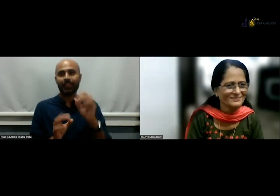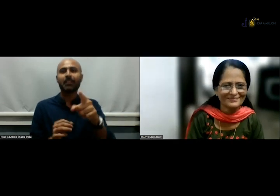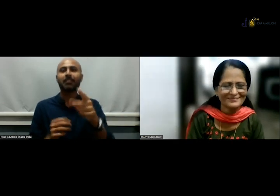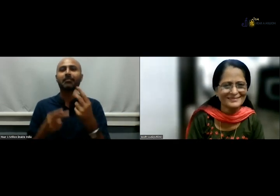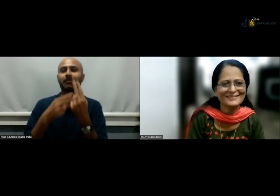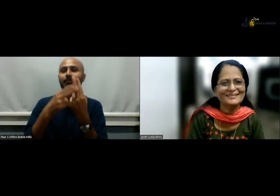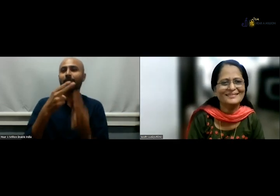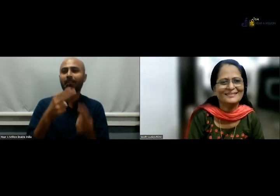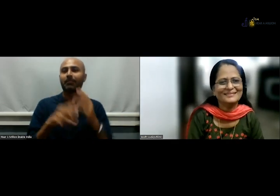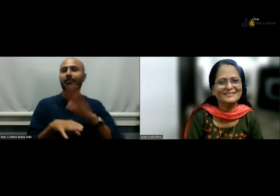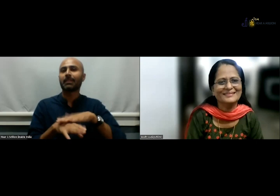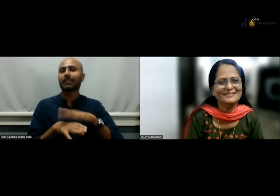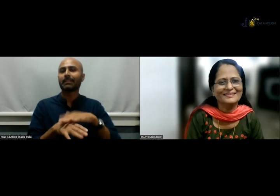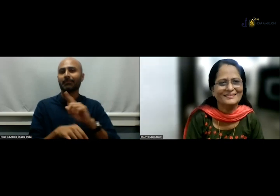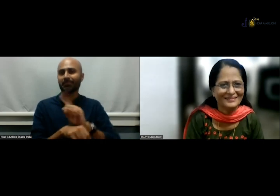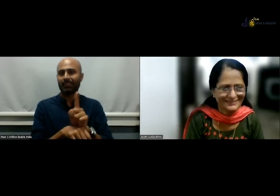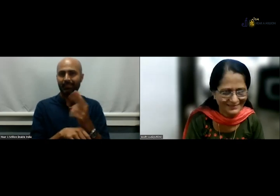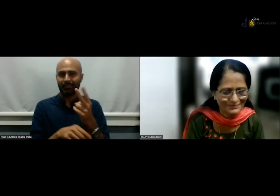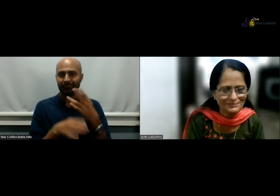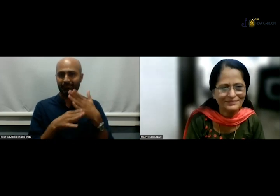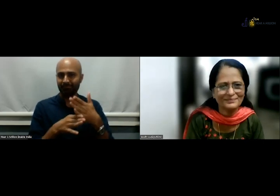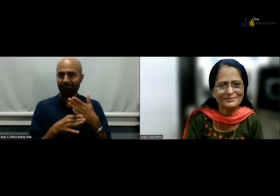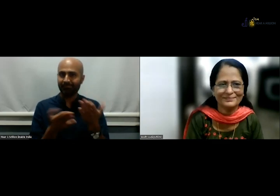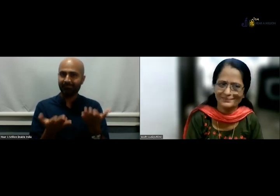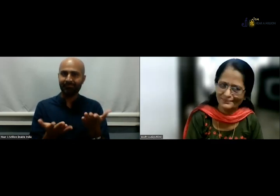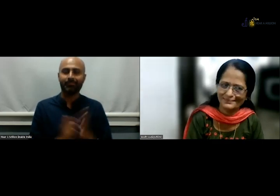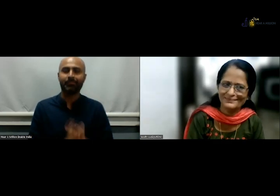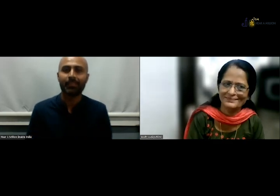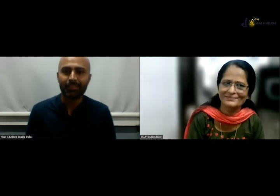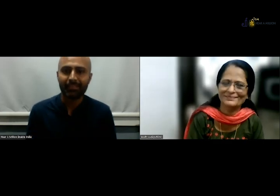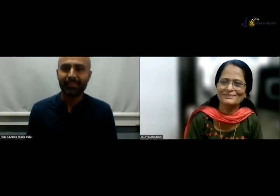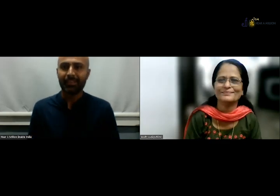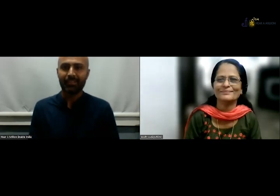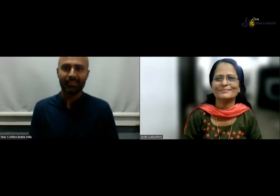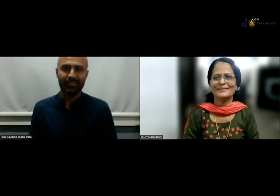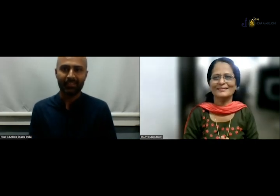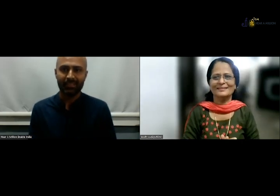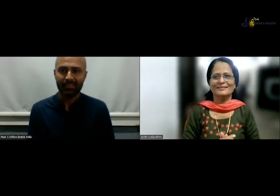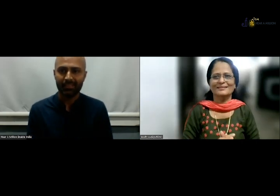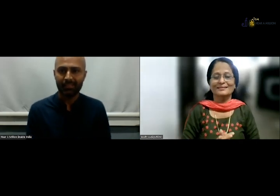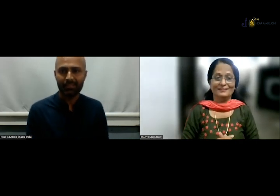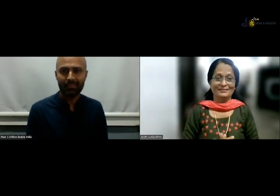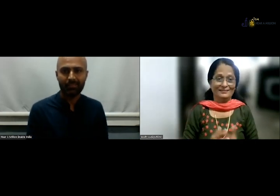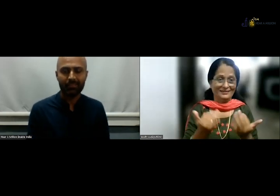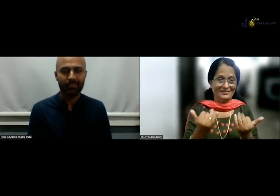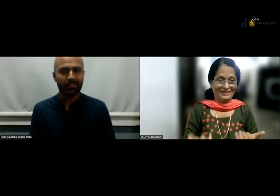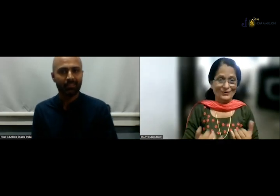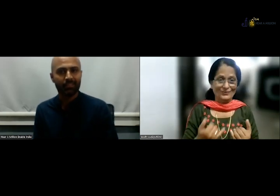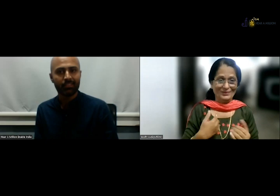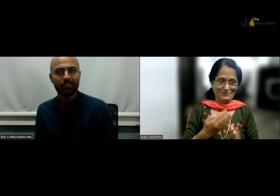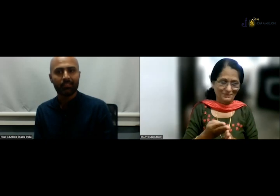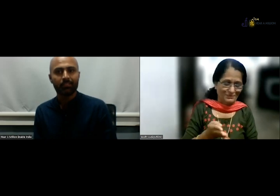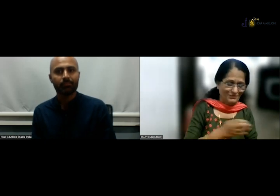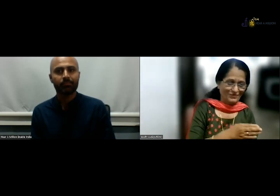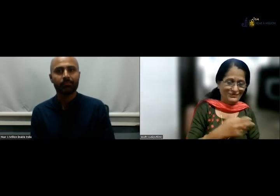Hello, Mary. How are you? Could you please share your experience with Sudamani with us?